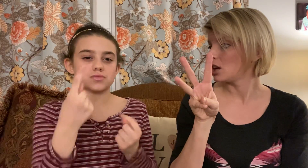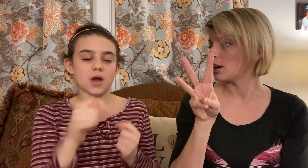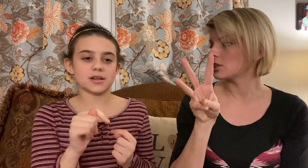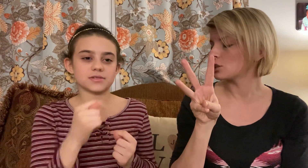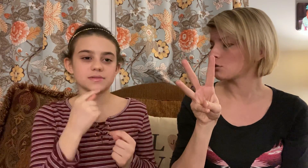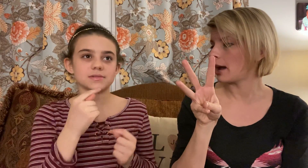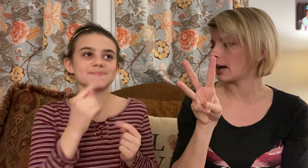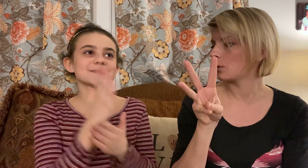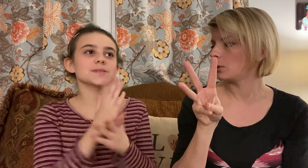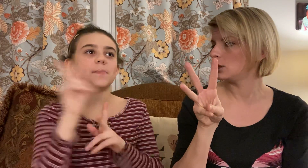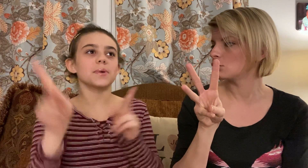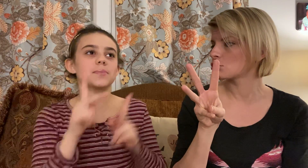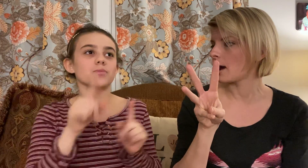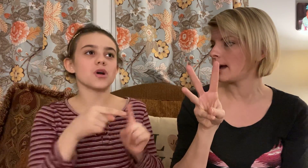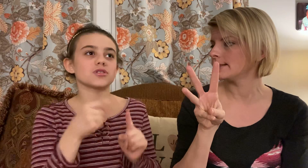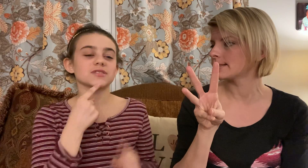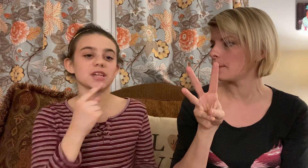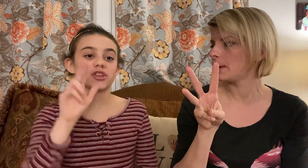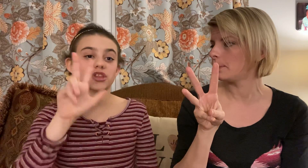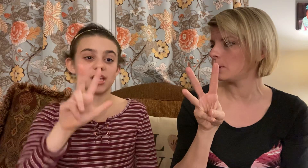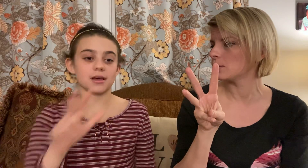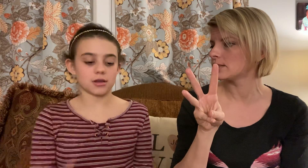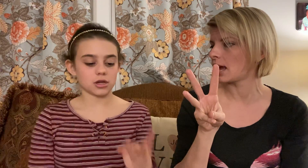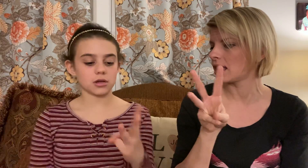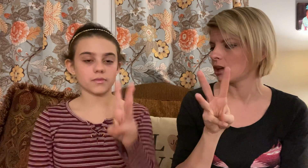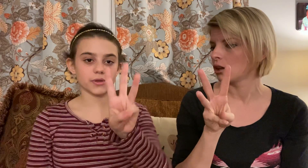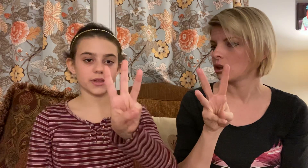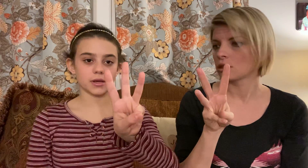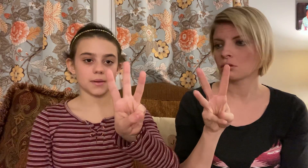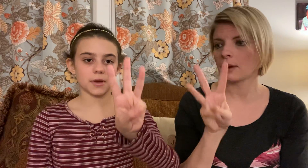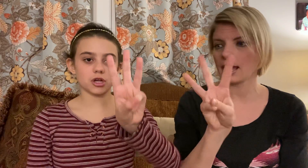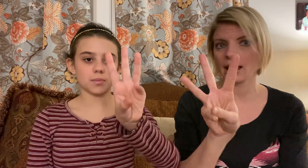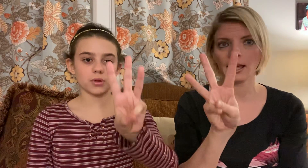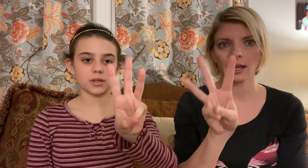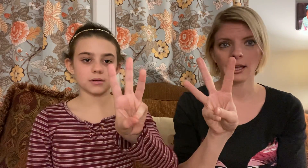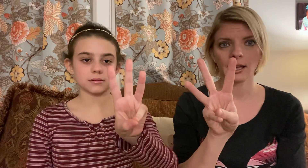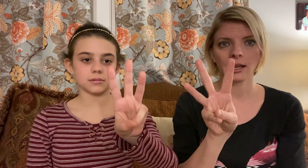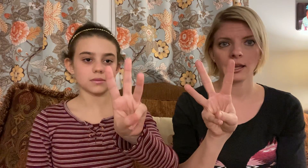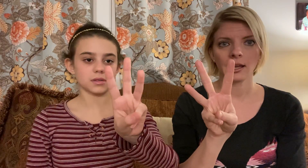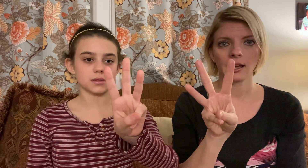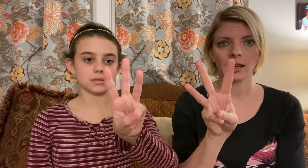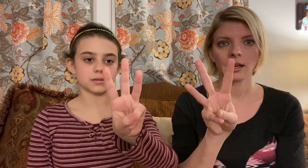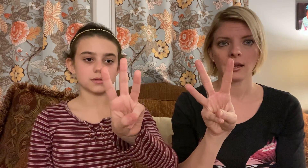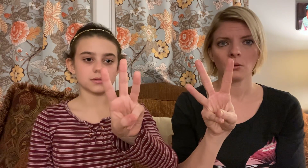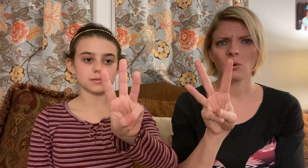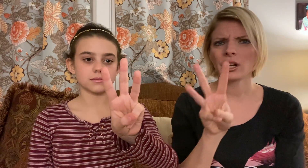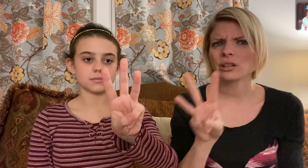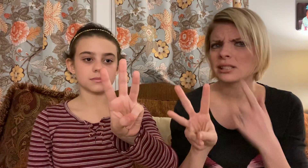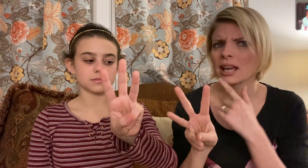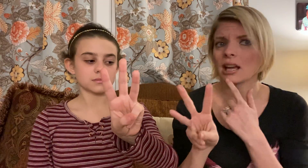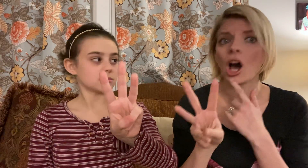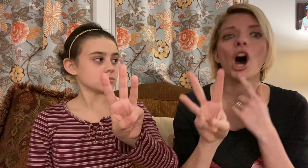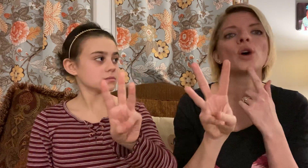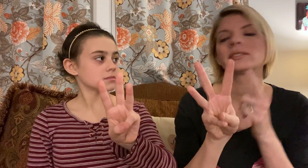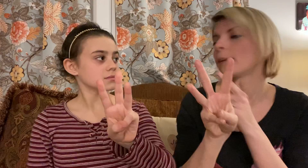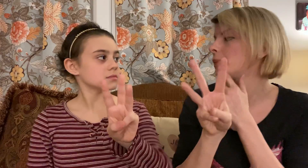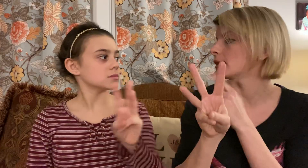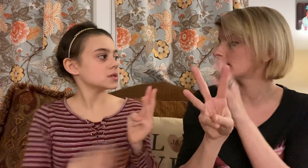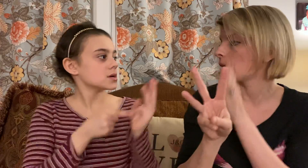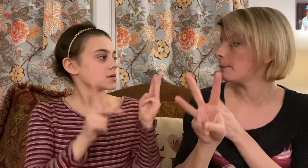There's a trick. When you try, some people will say 3. What are you saying? Oh, some